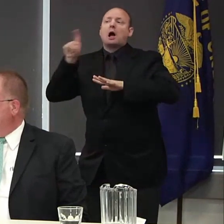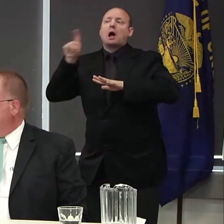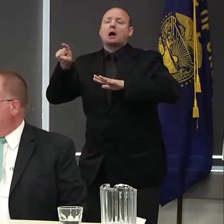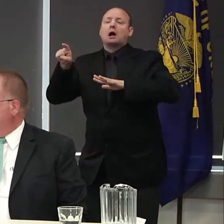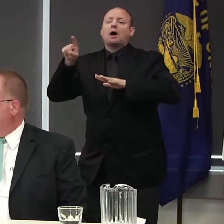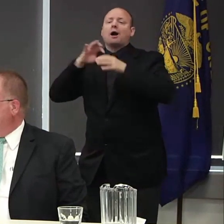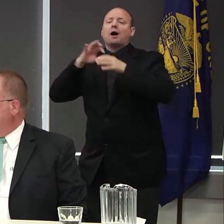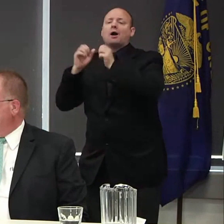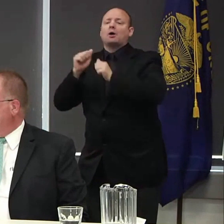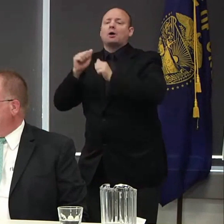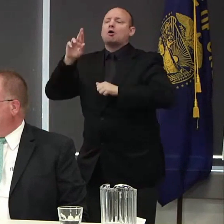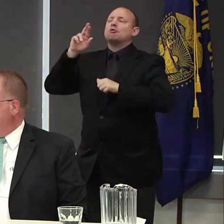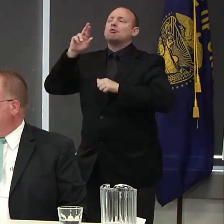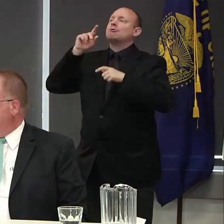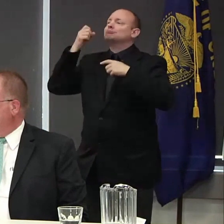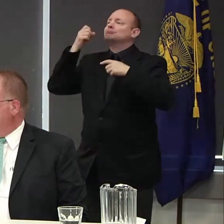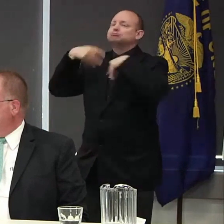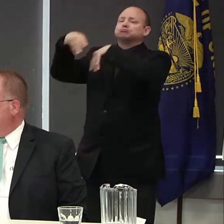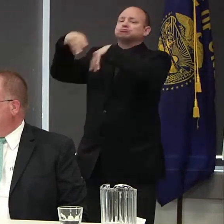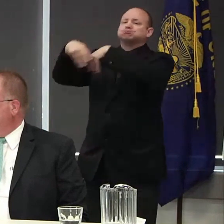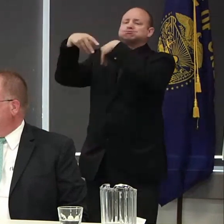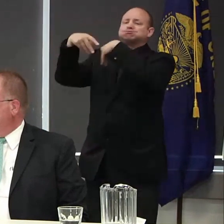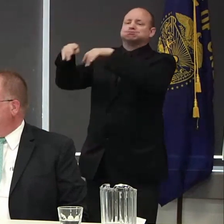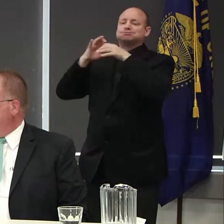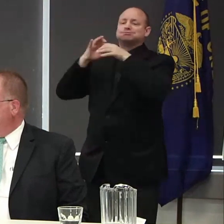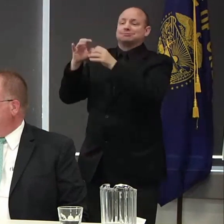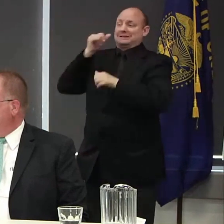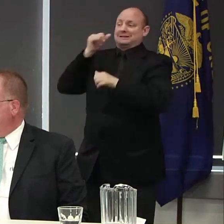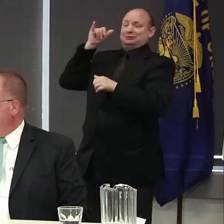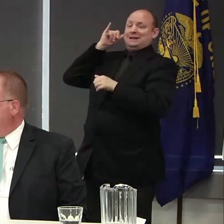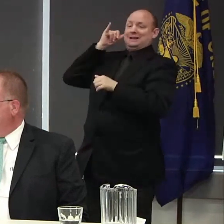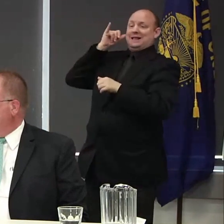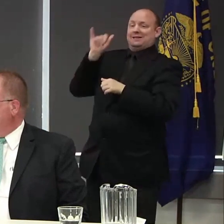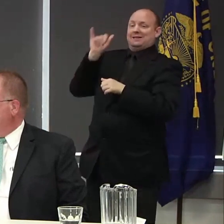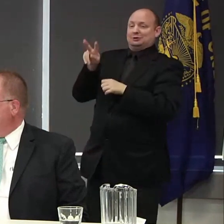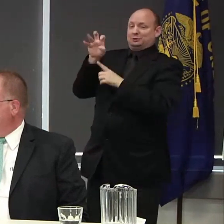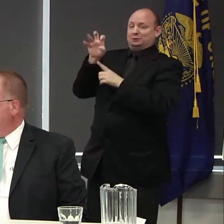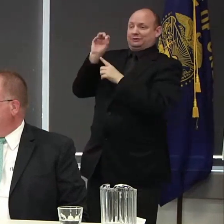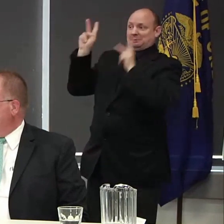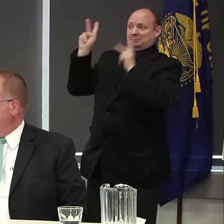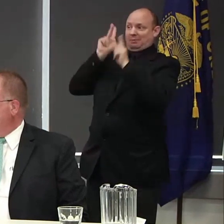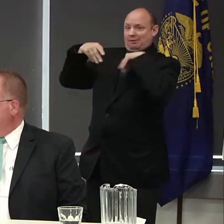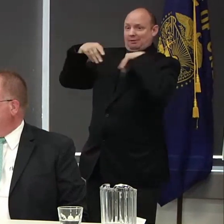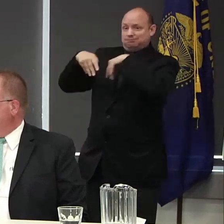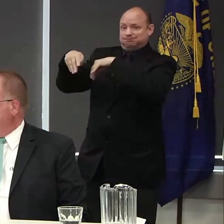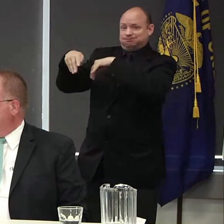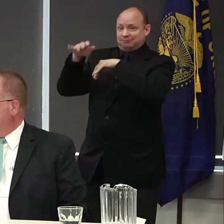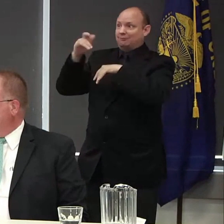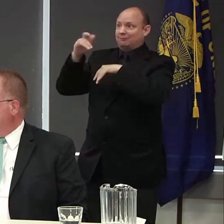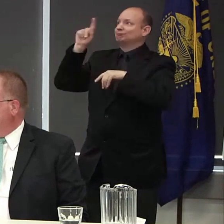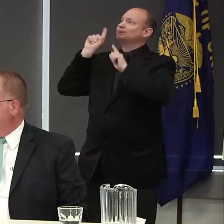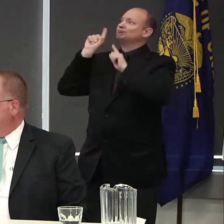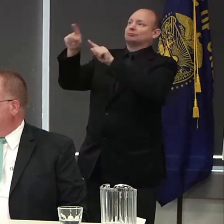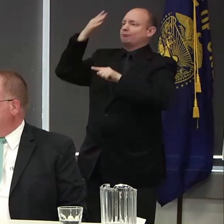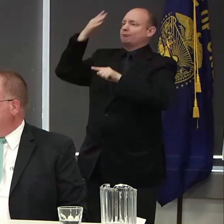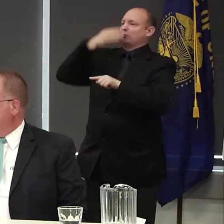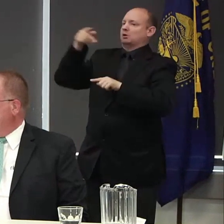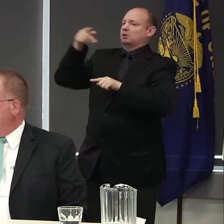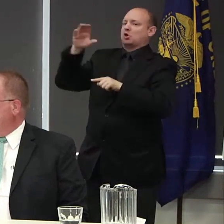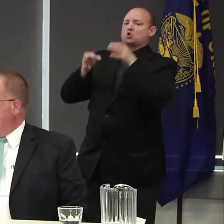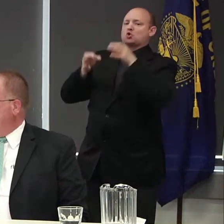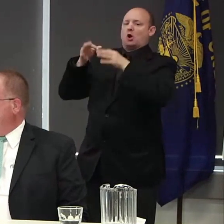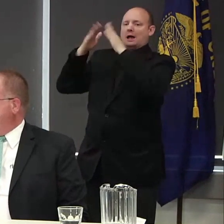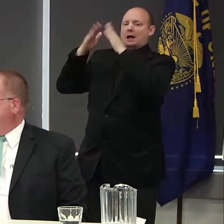of our courthouse yesterday, but I believe that has been answered and addressed.